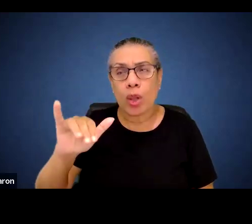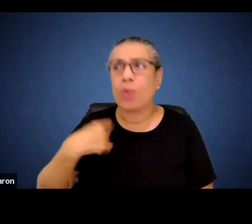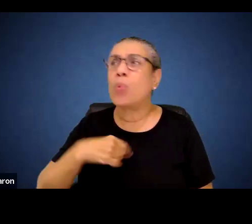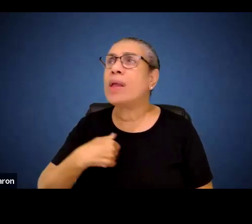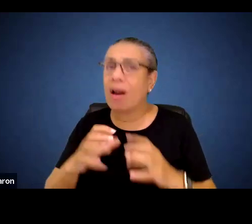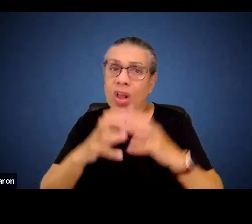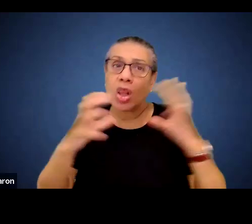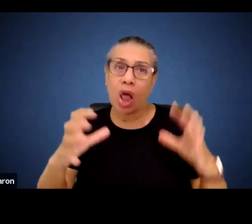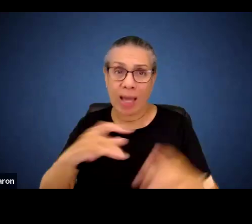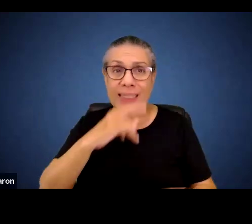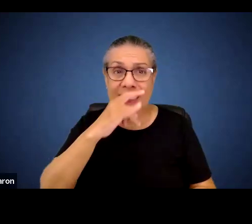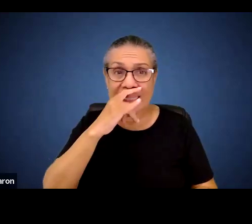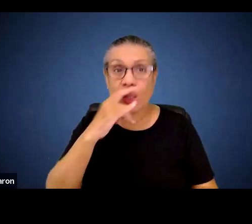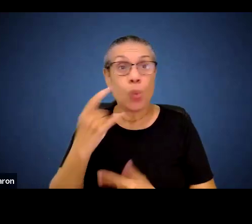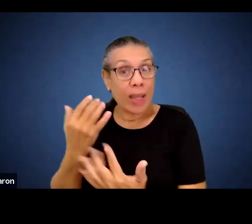kids. We have wait lists.